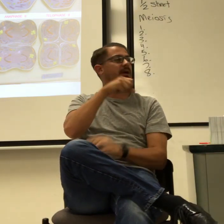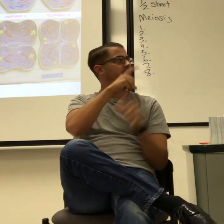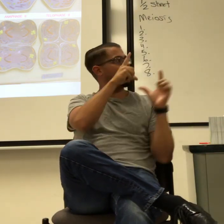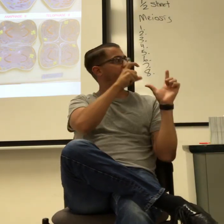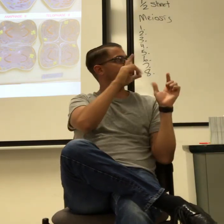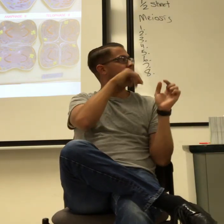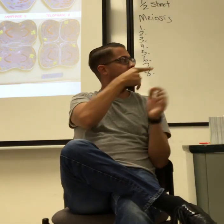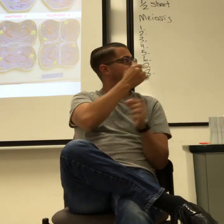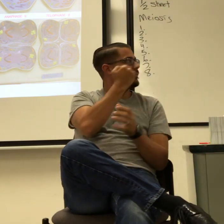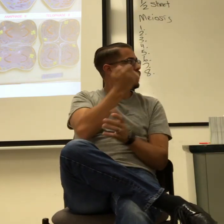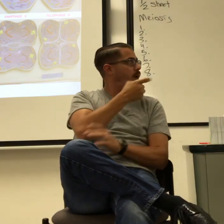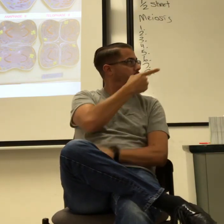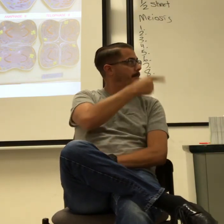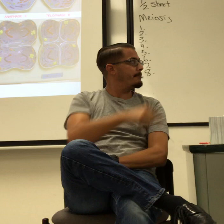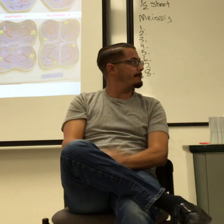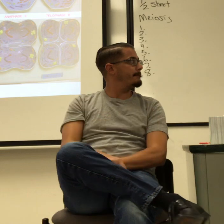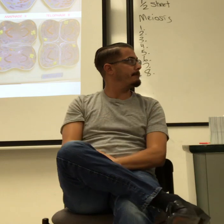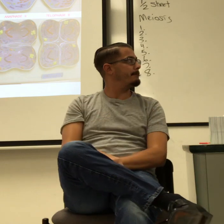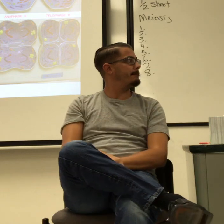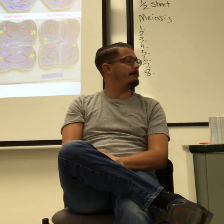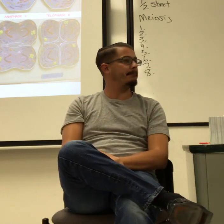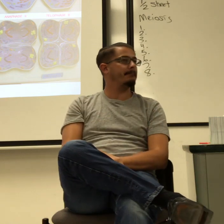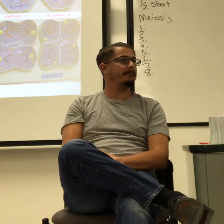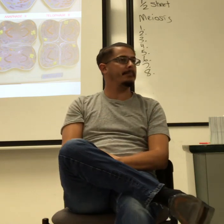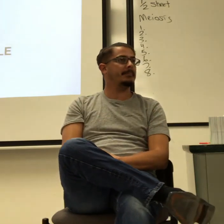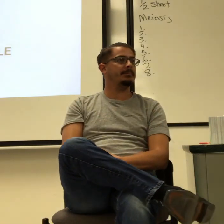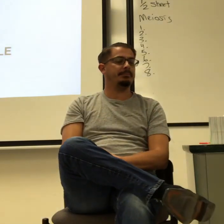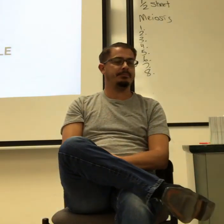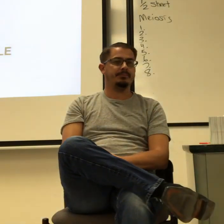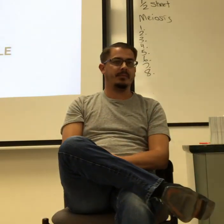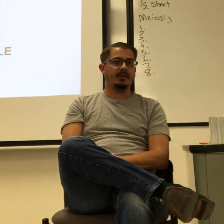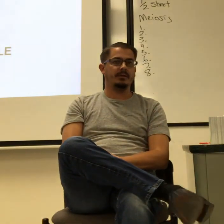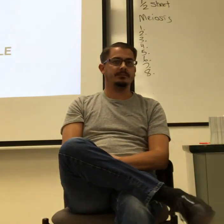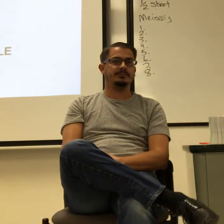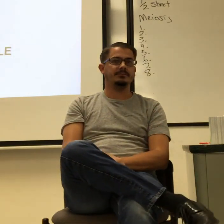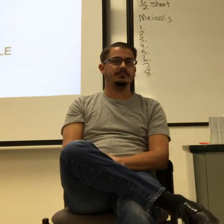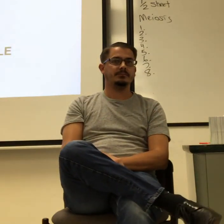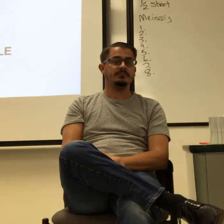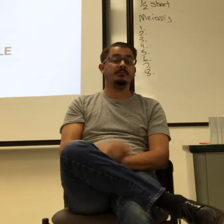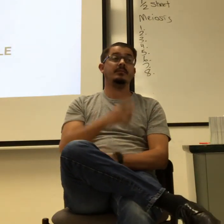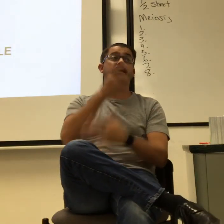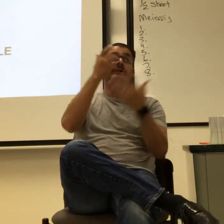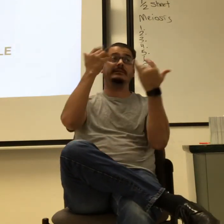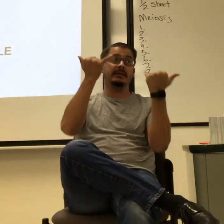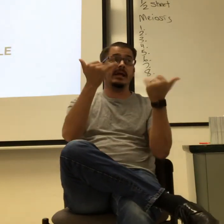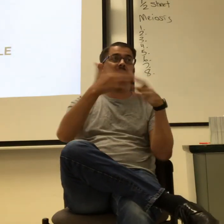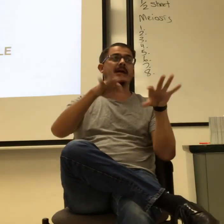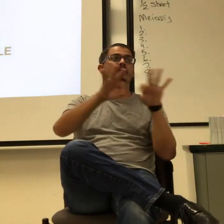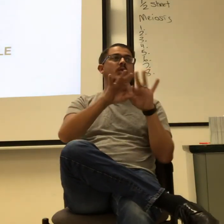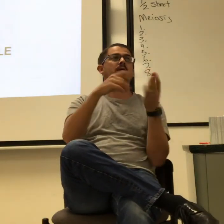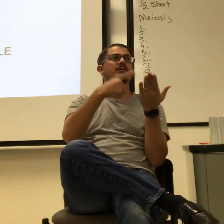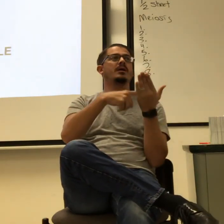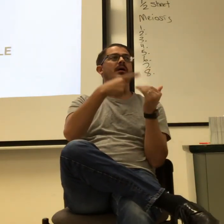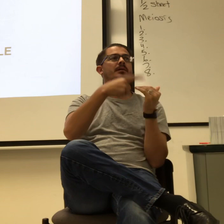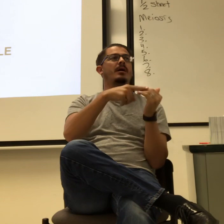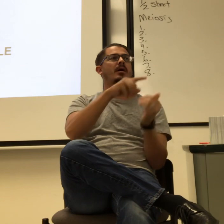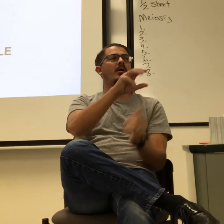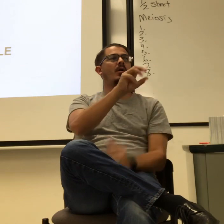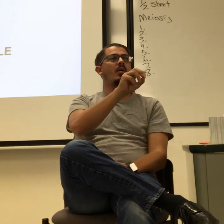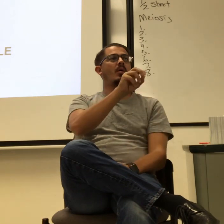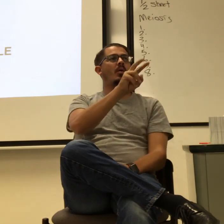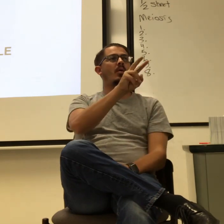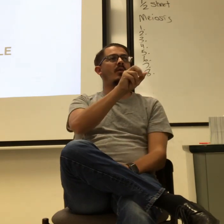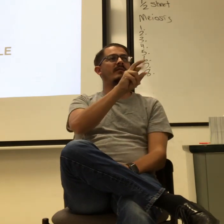at some point during the lab time. The main order of business today is to talk about the ovarian